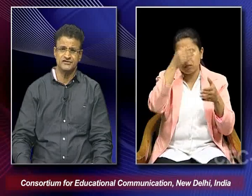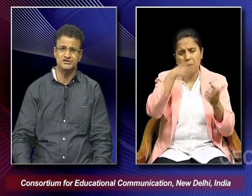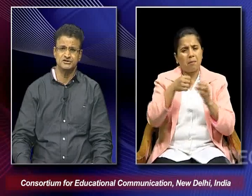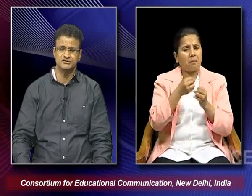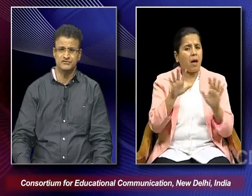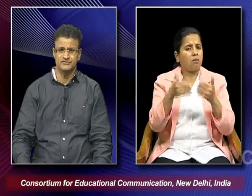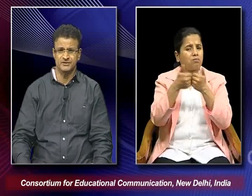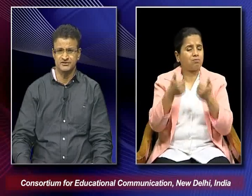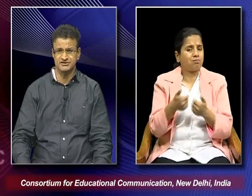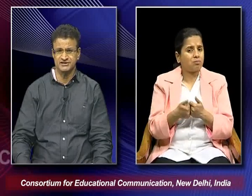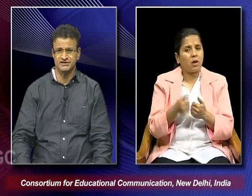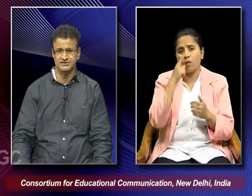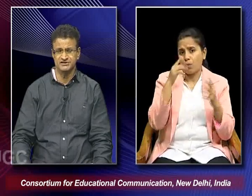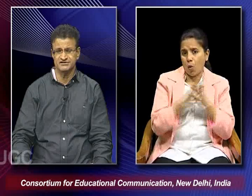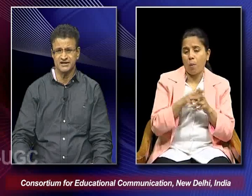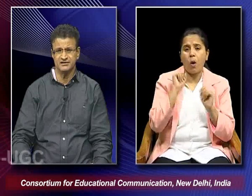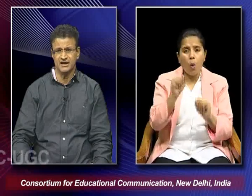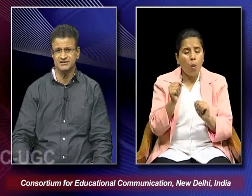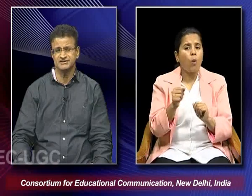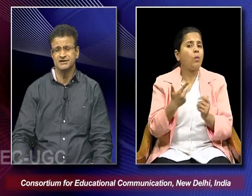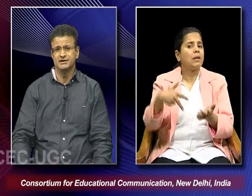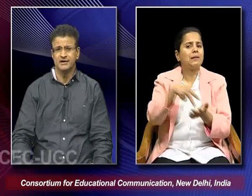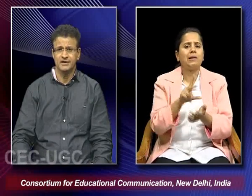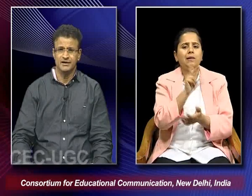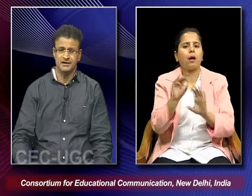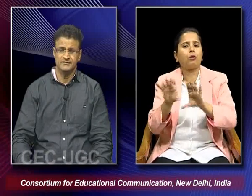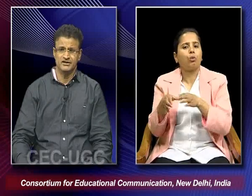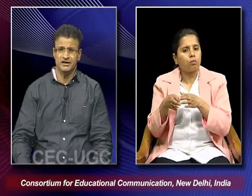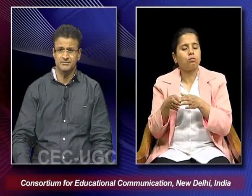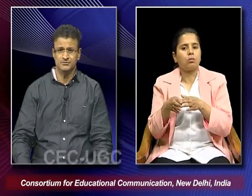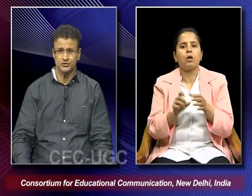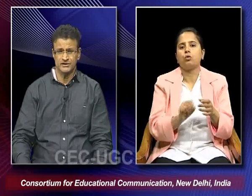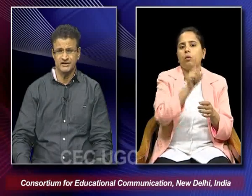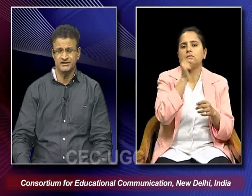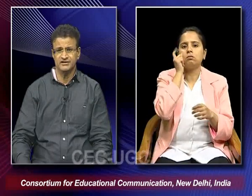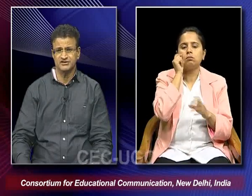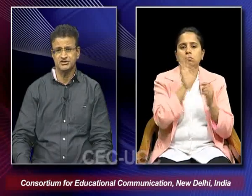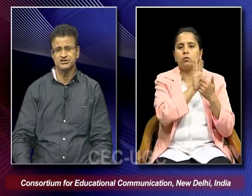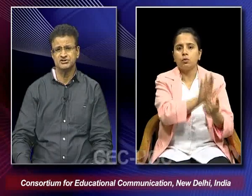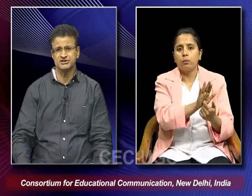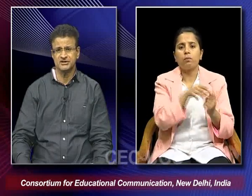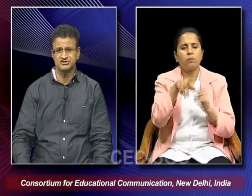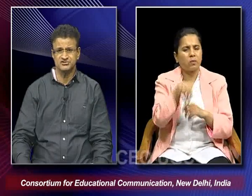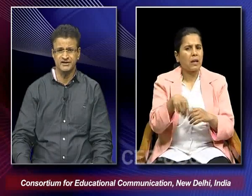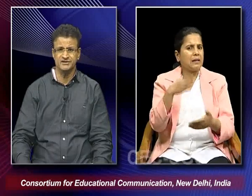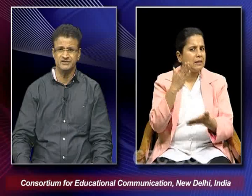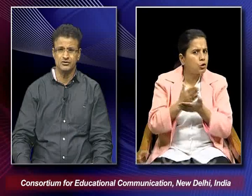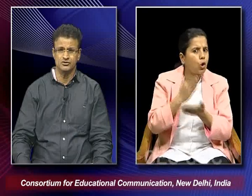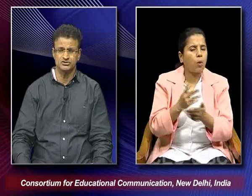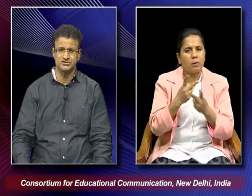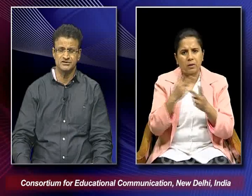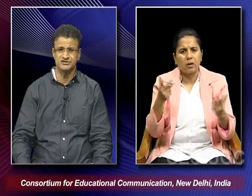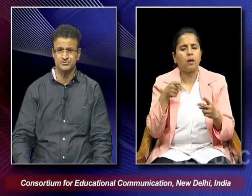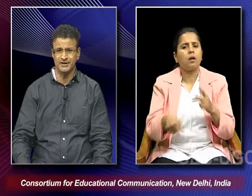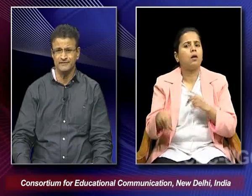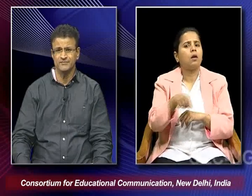distinctive features of the women's status as the second class in a way are being portrayed, that the restrictions and the constraint and the